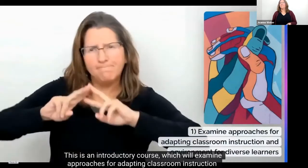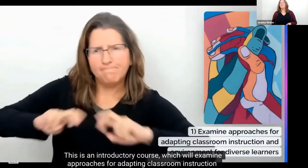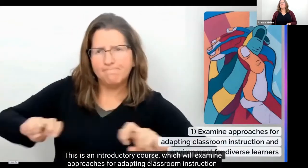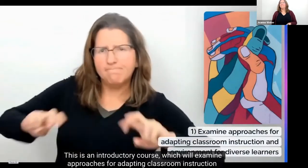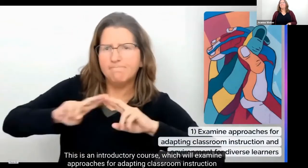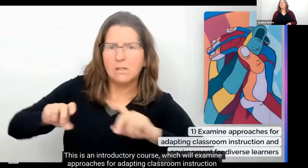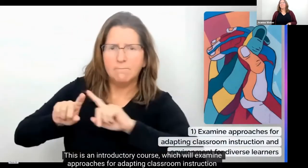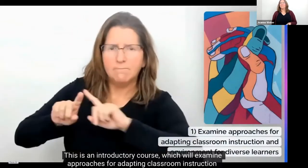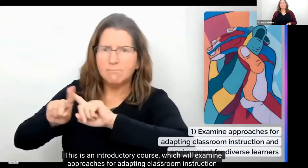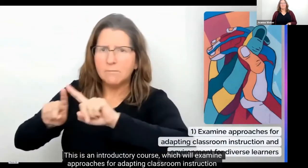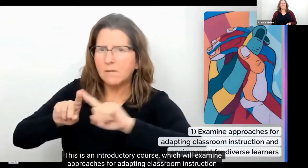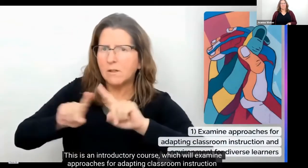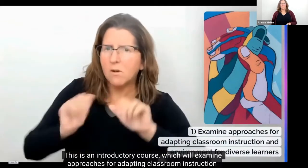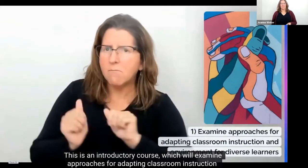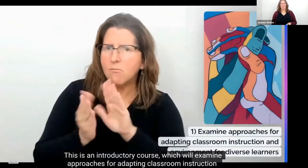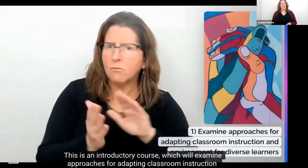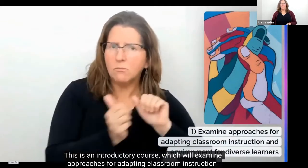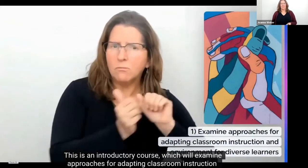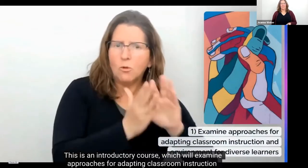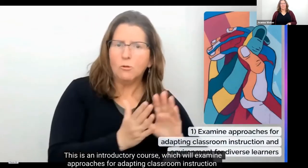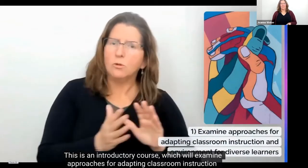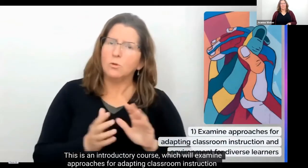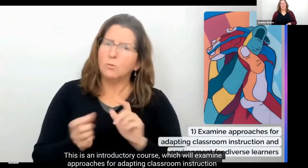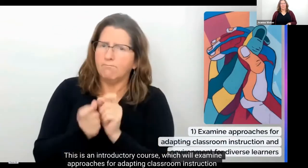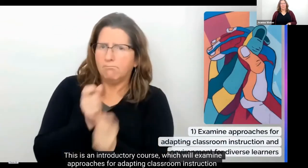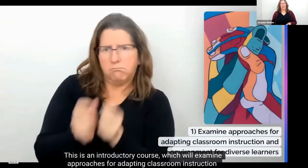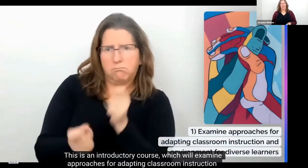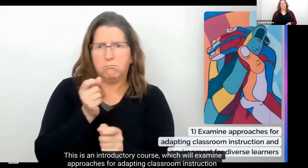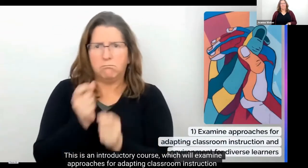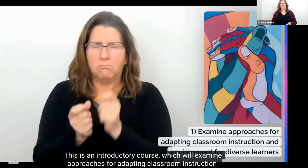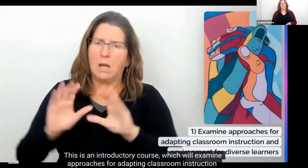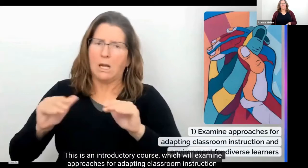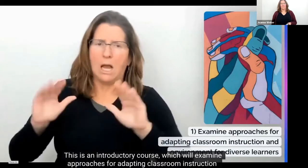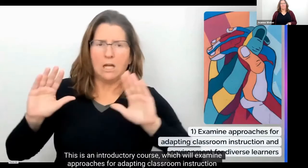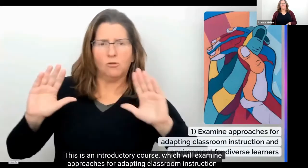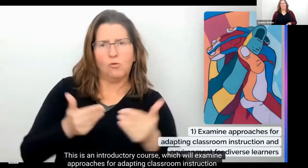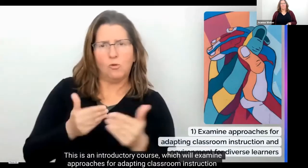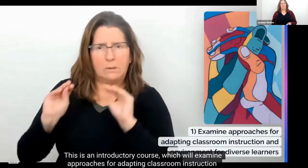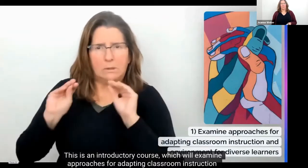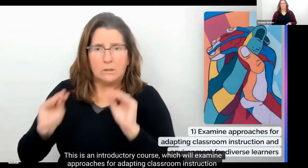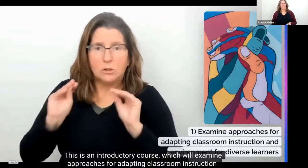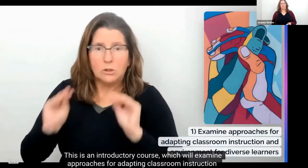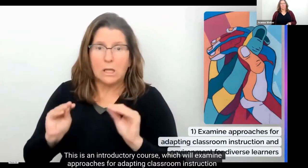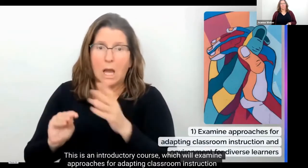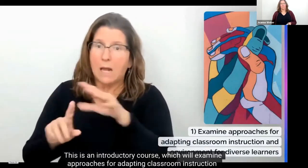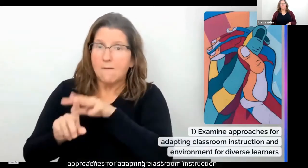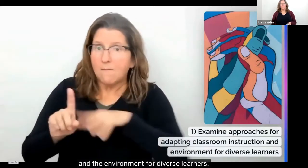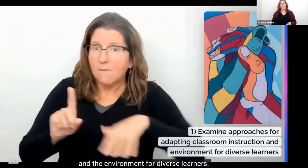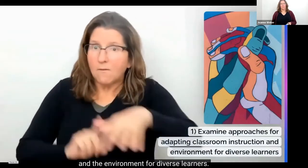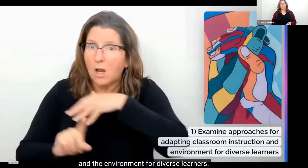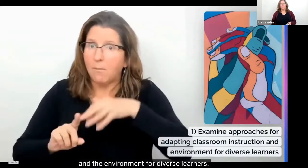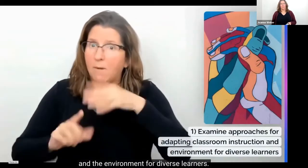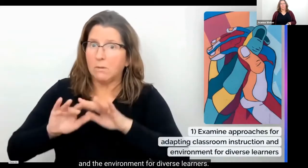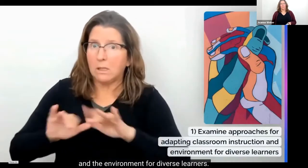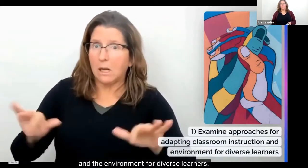This is an introductory course which will examine approaches for adapting classroom instruction and